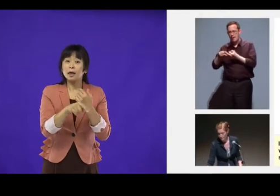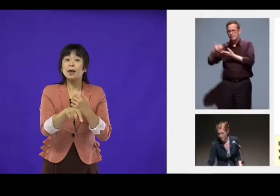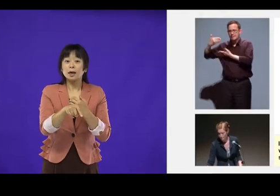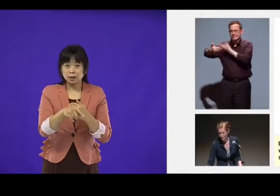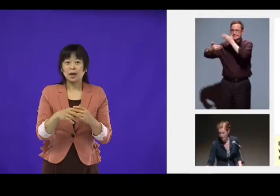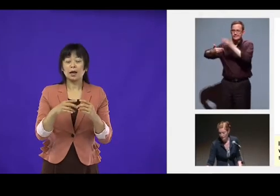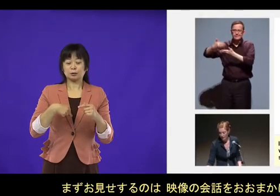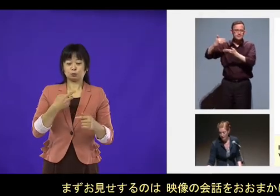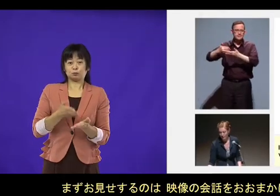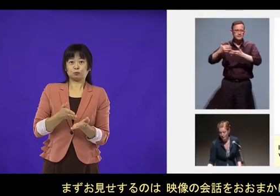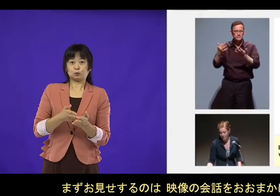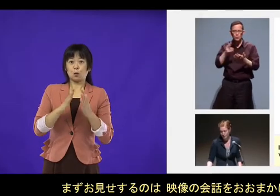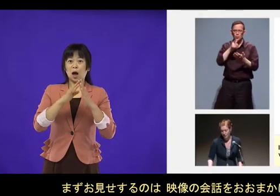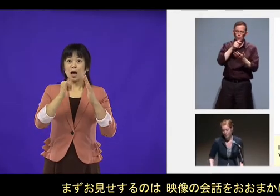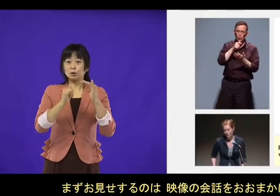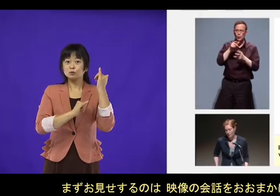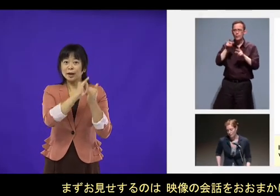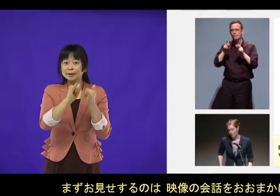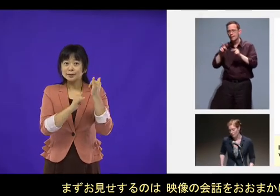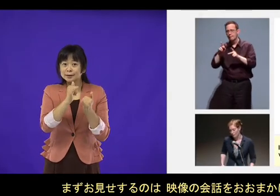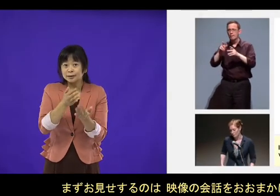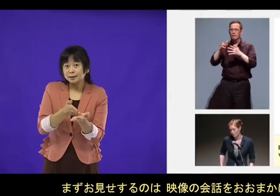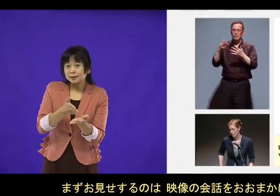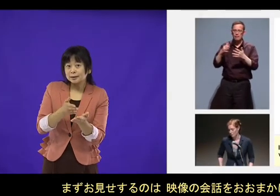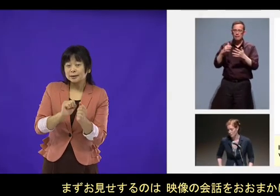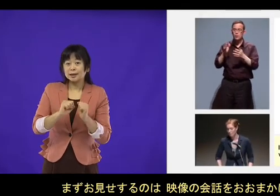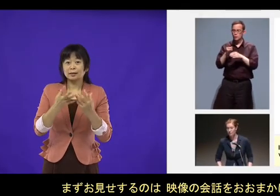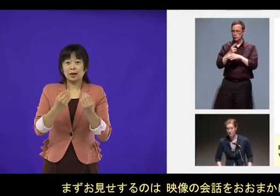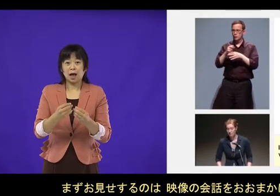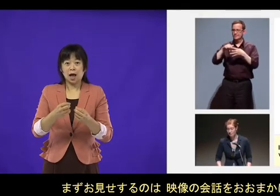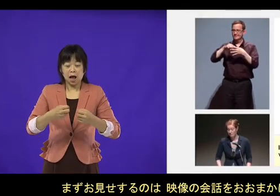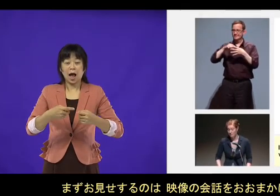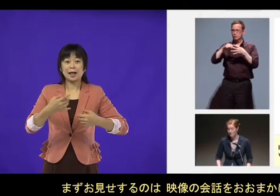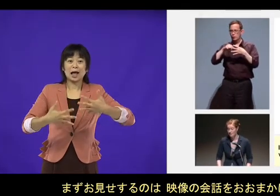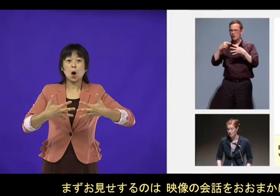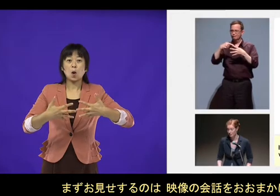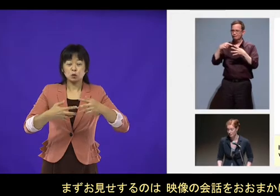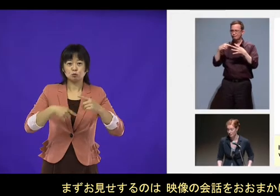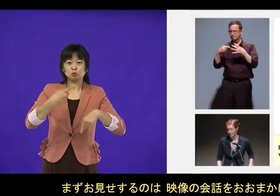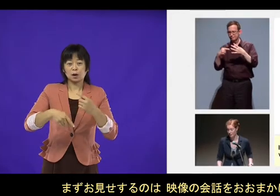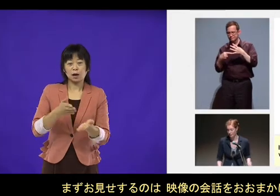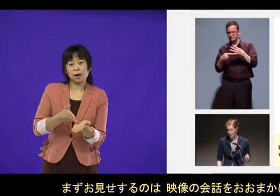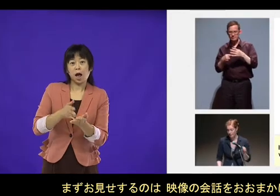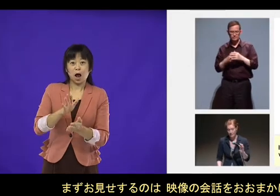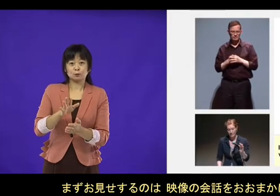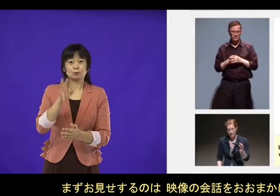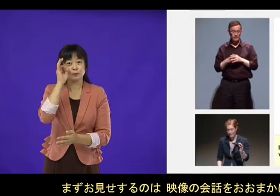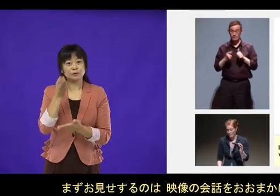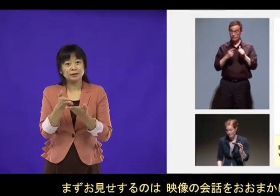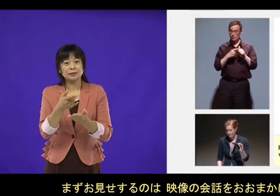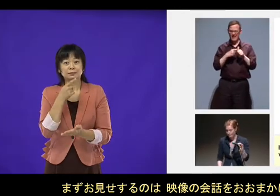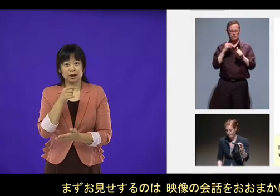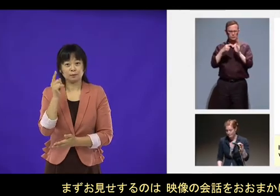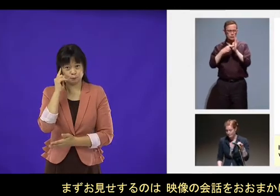And I'll first show you a loose translation of the